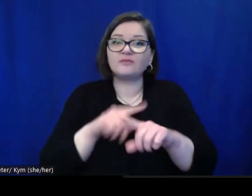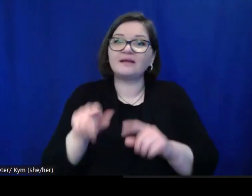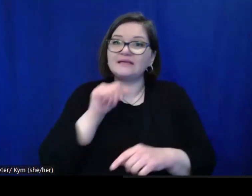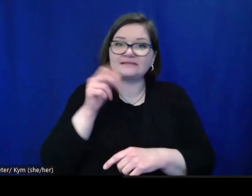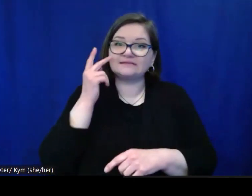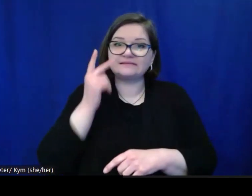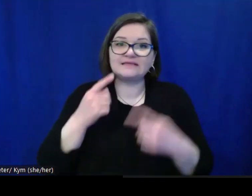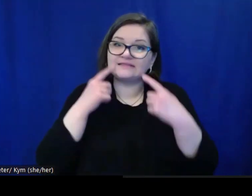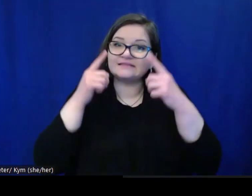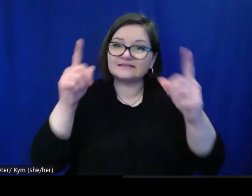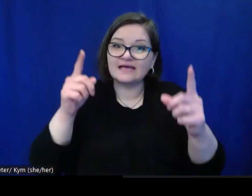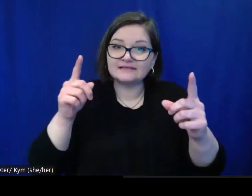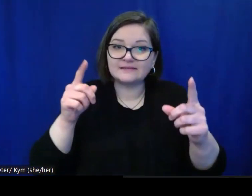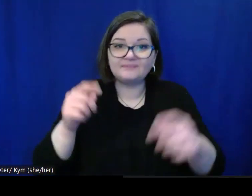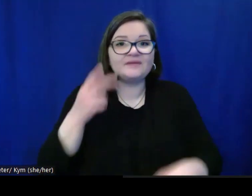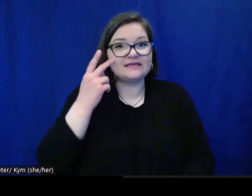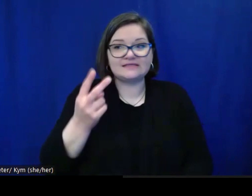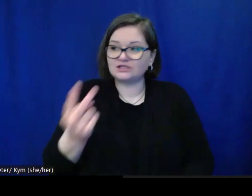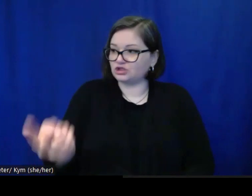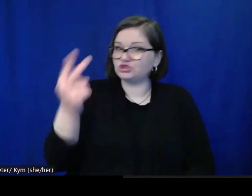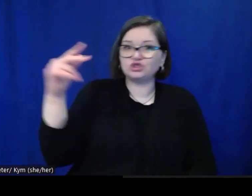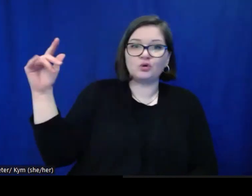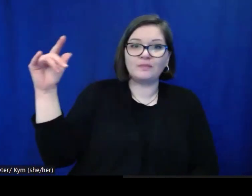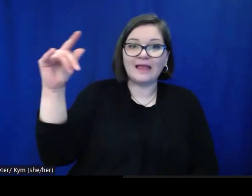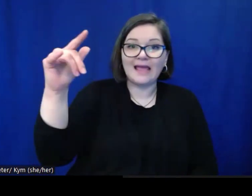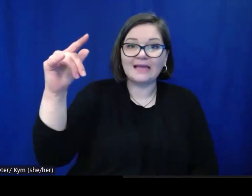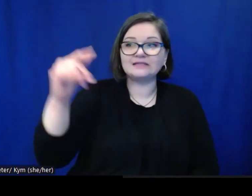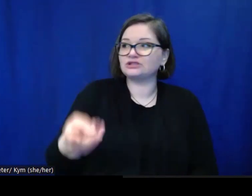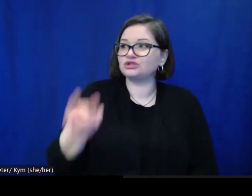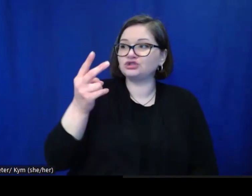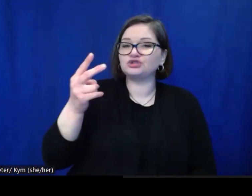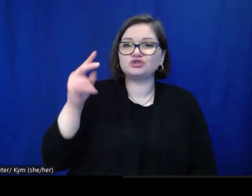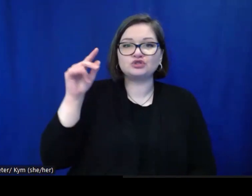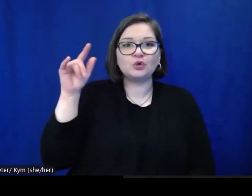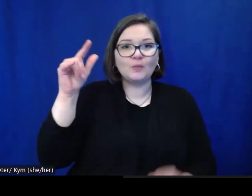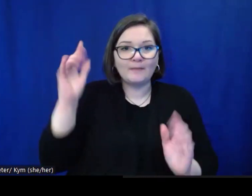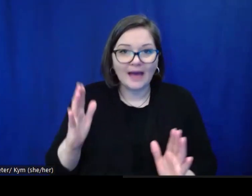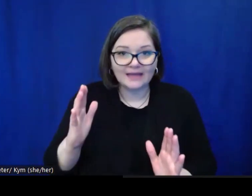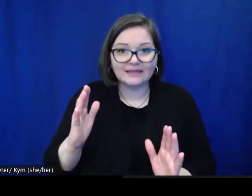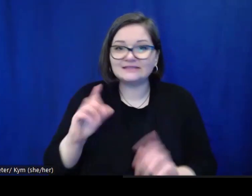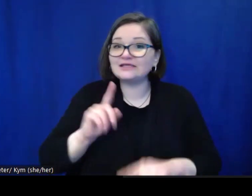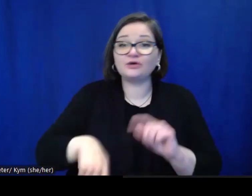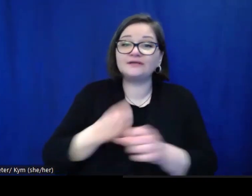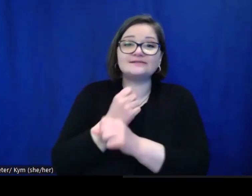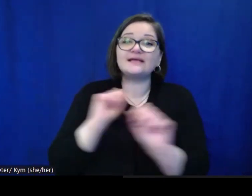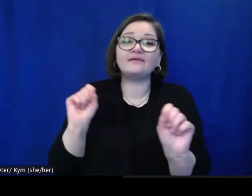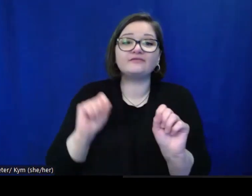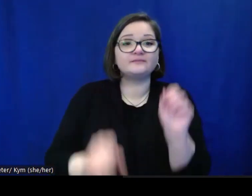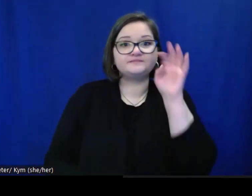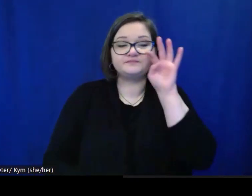success. He only sees those 2 planes with the 2 pilots that he couldn't save.